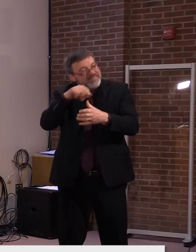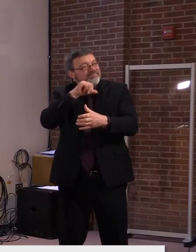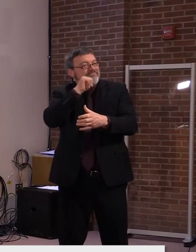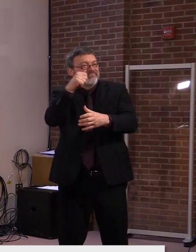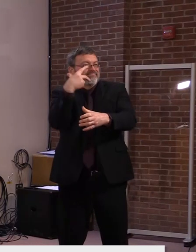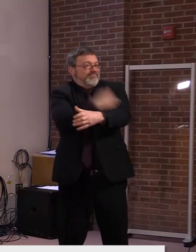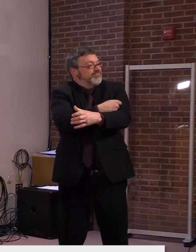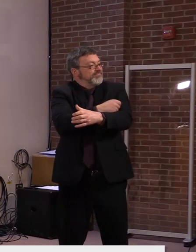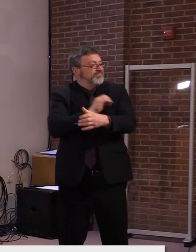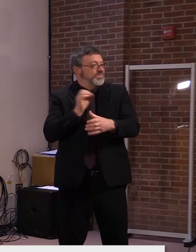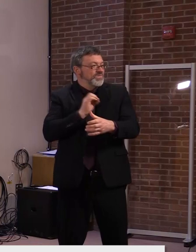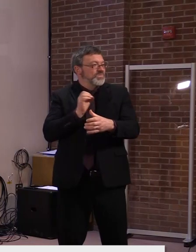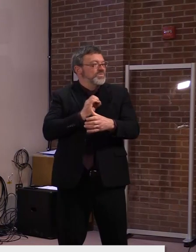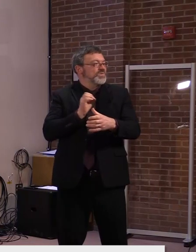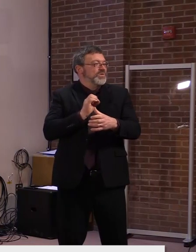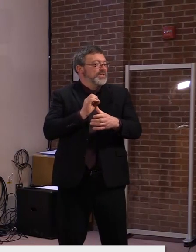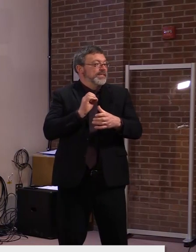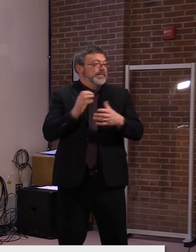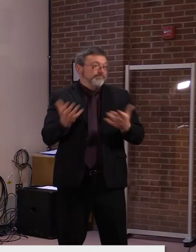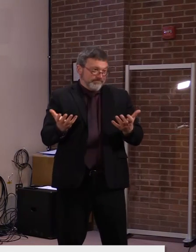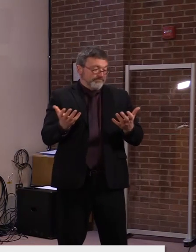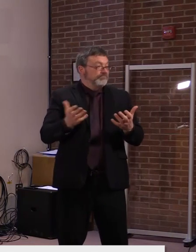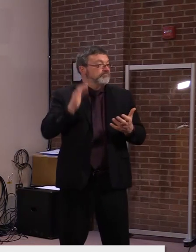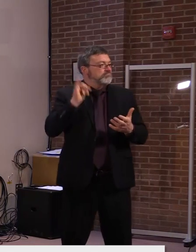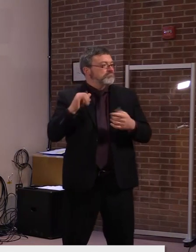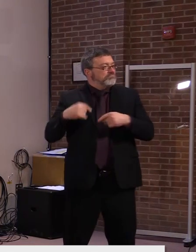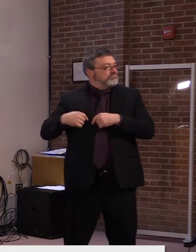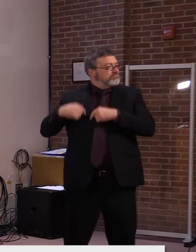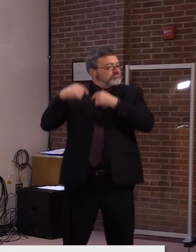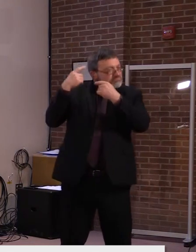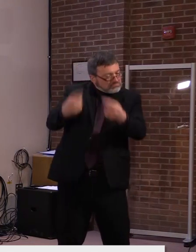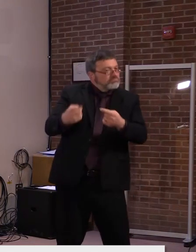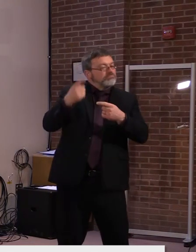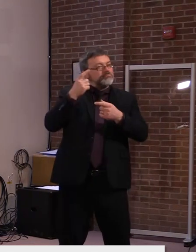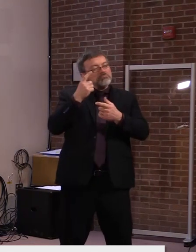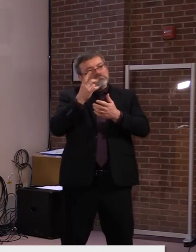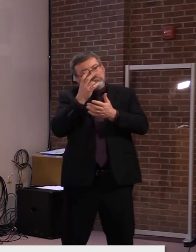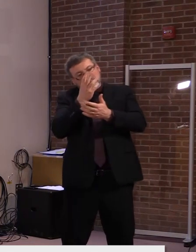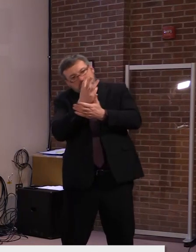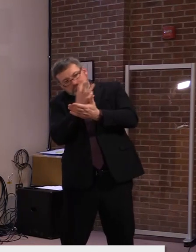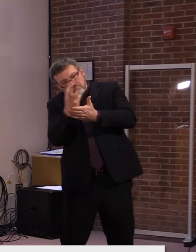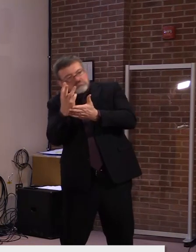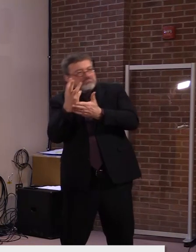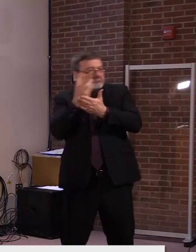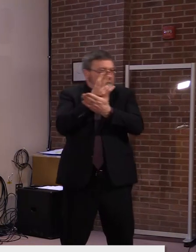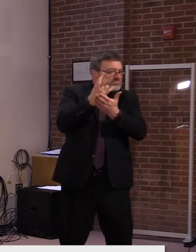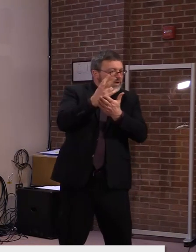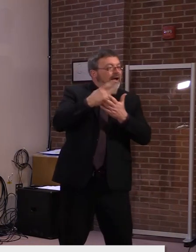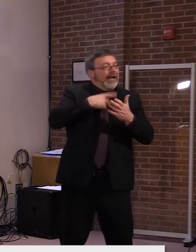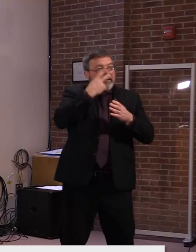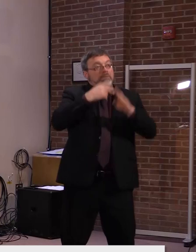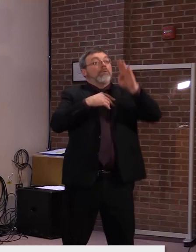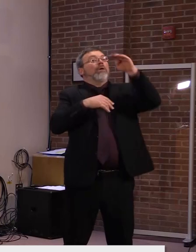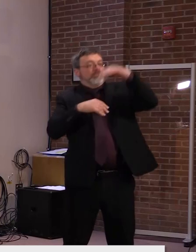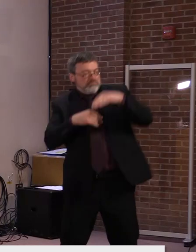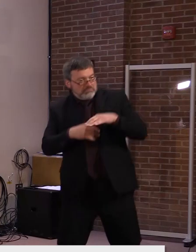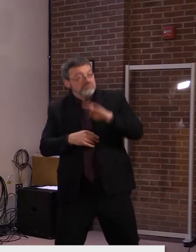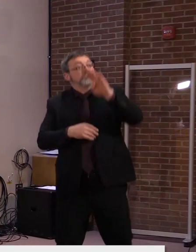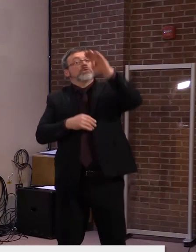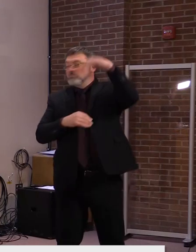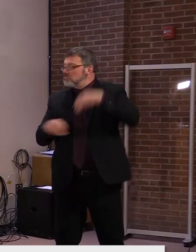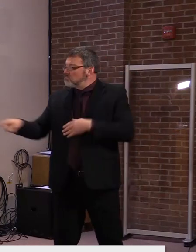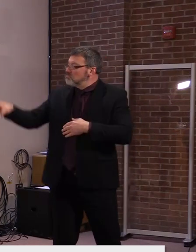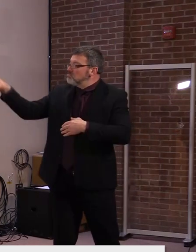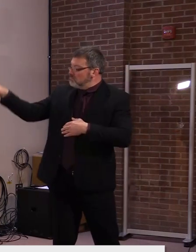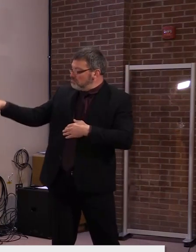6 or 7 weeks, you can see the ICU numbers have fluctuated up and down, but they remain in that sort of constant area, which is good. And again, we